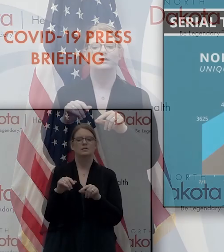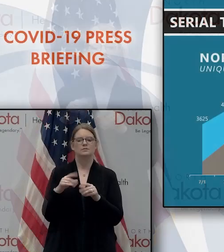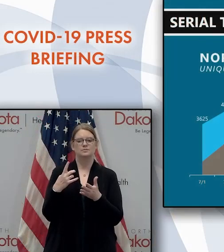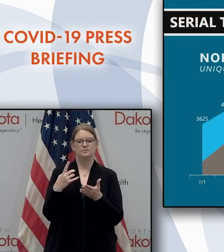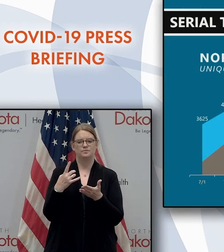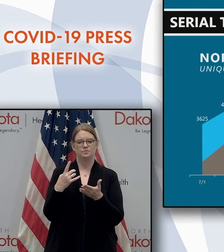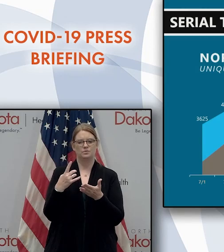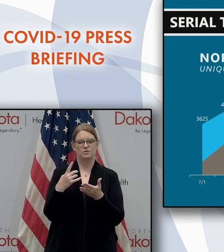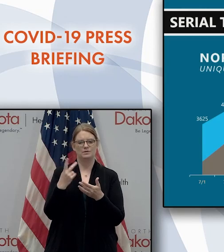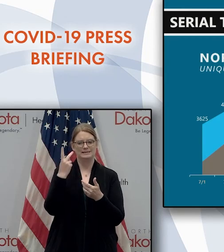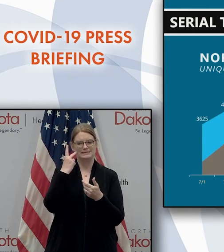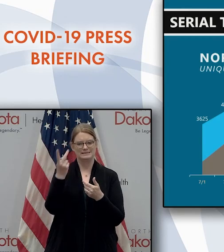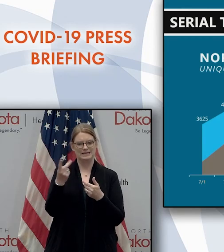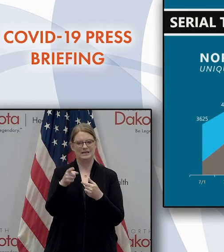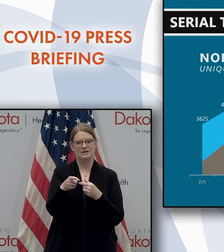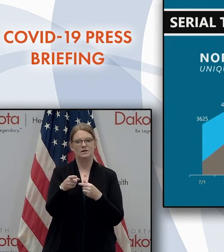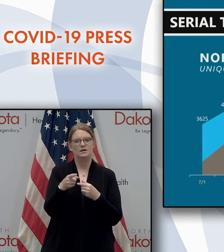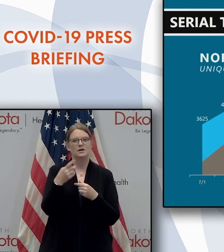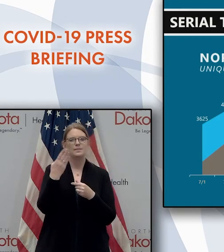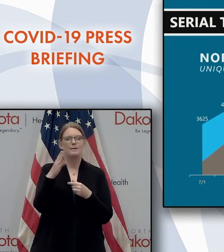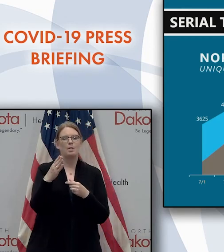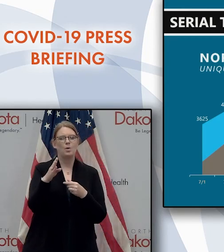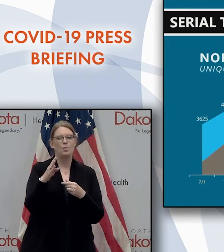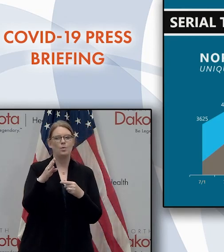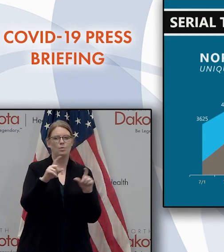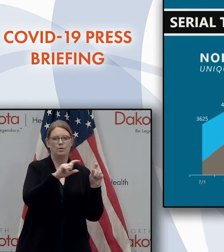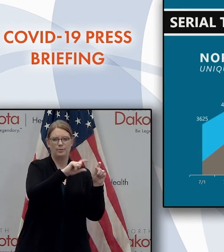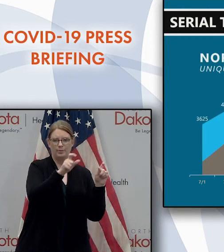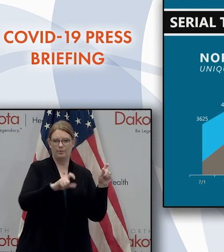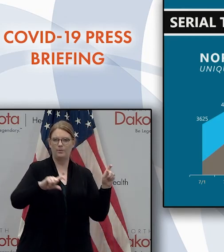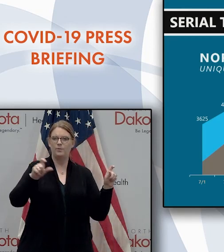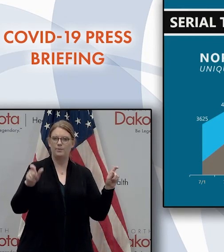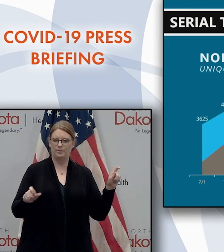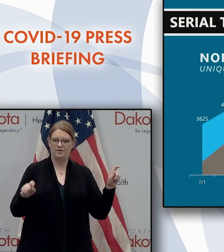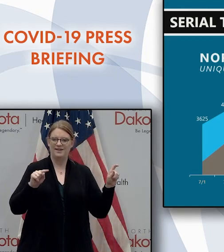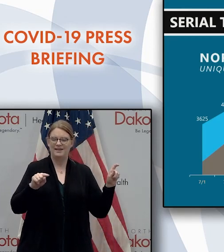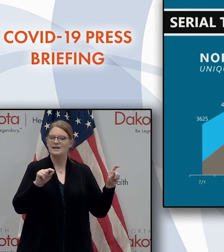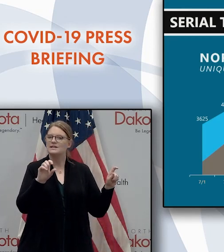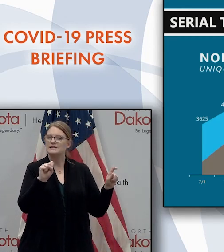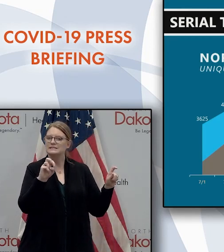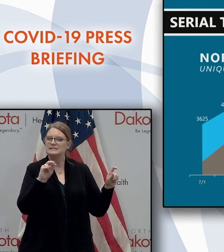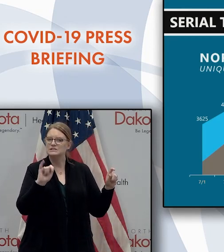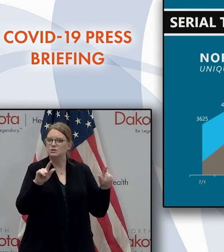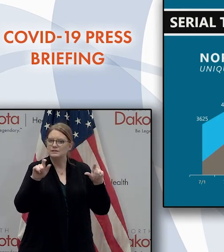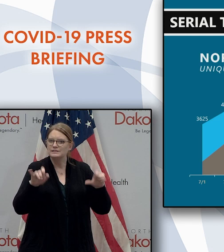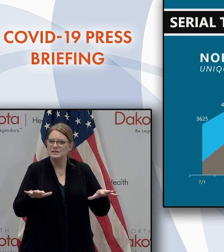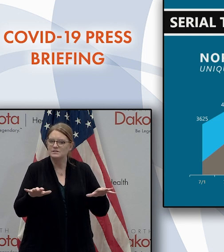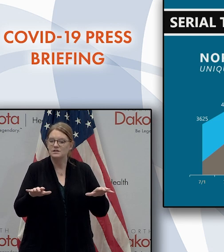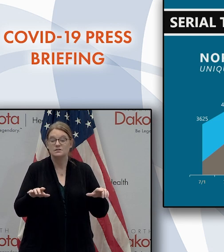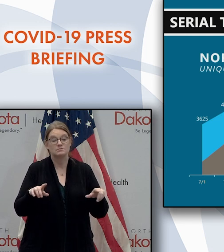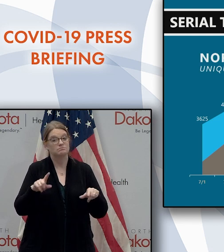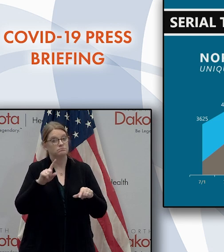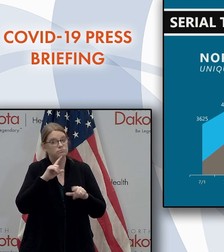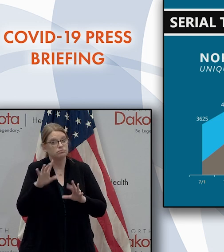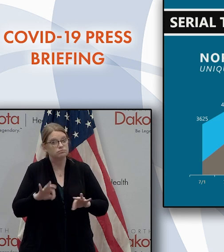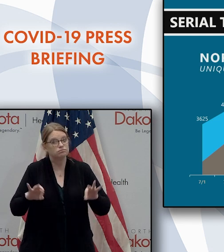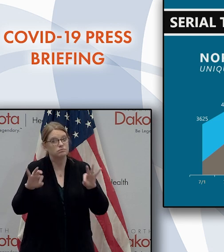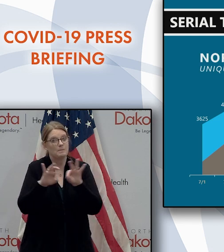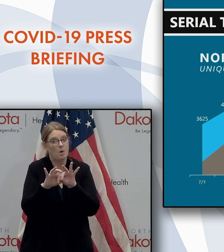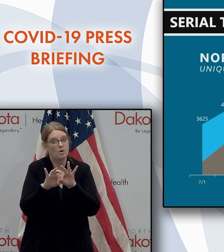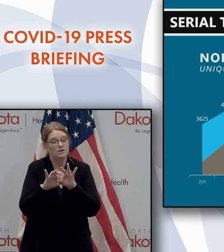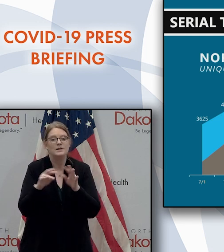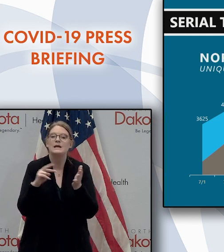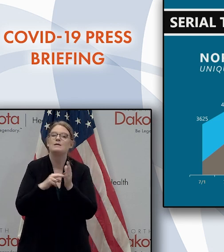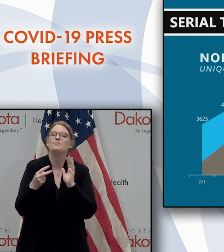that right here, which is again the blue on here is the serial testing, and this is again very valid, very important when we're going back and